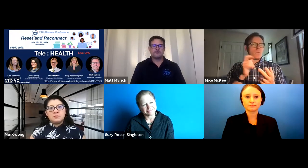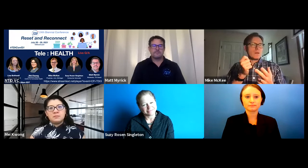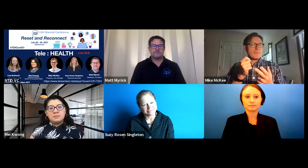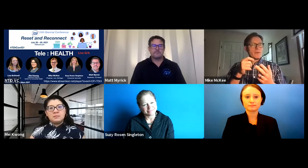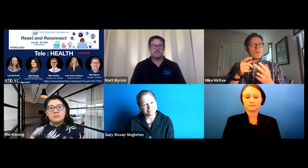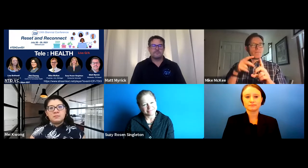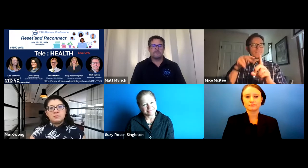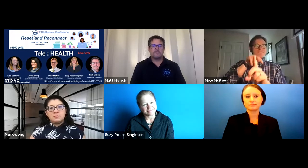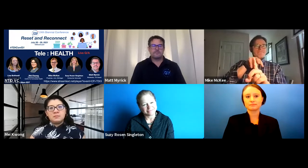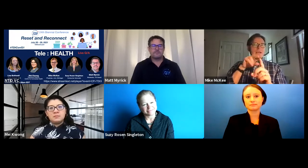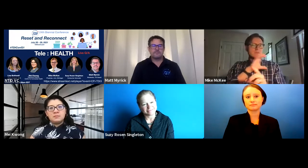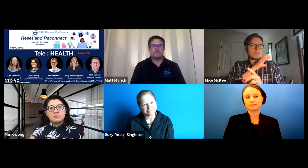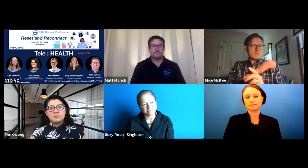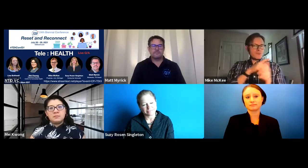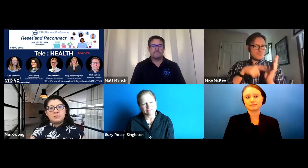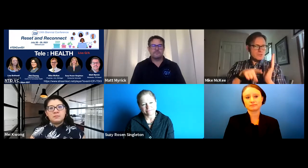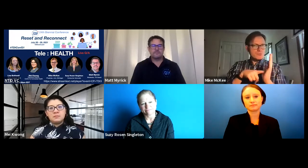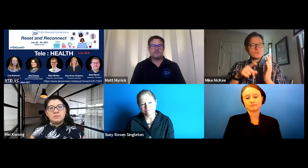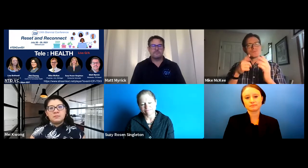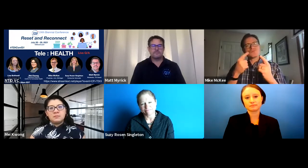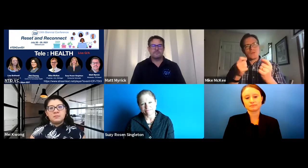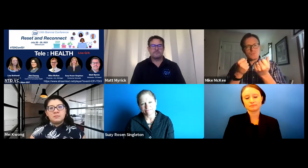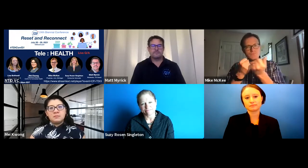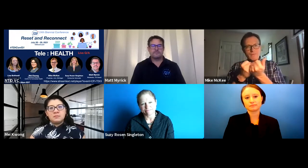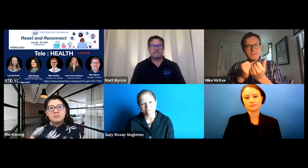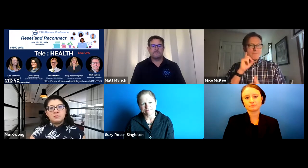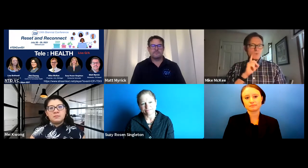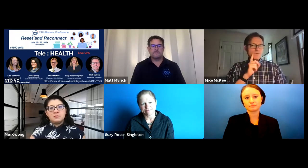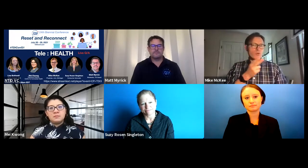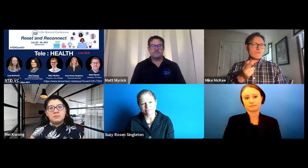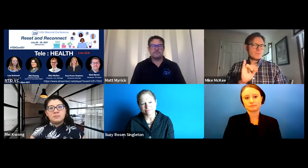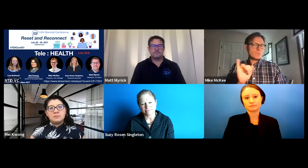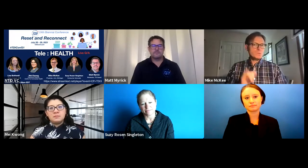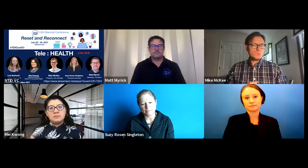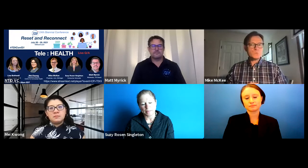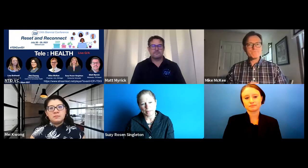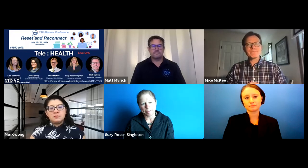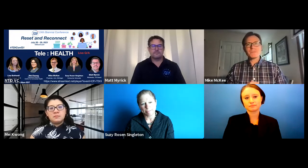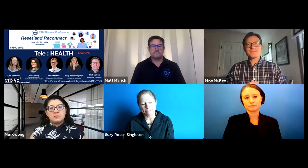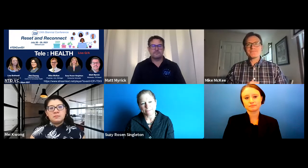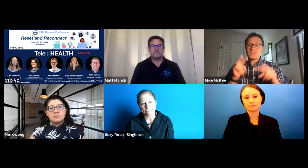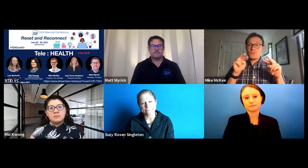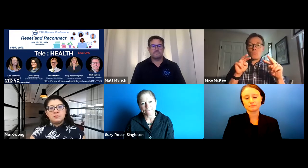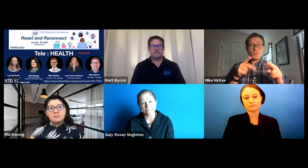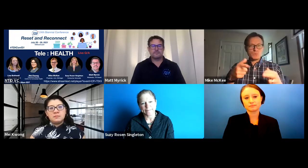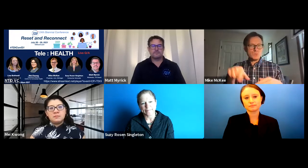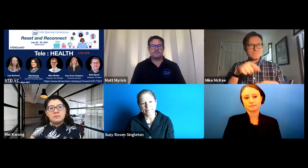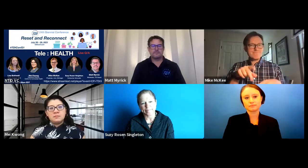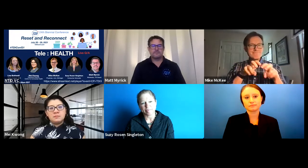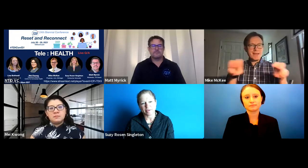moving into a more of a virtual sphere. So I look into we do investigations